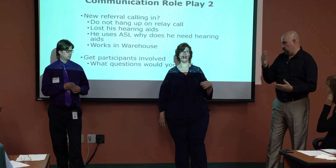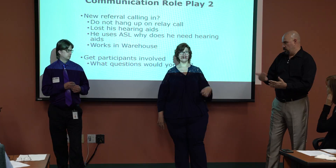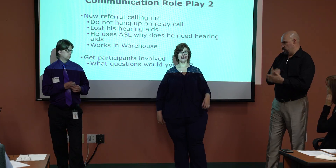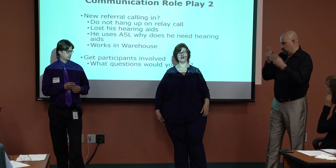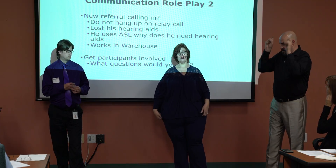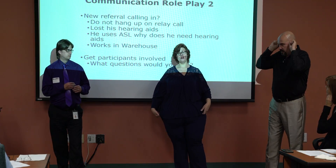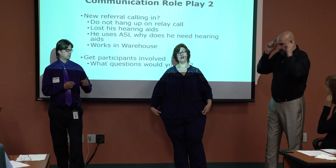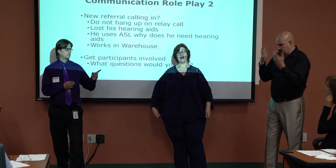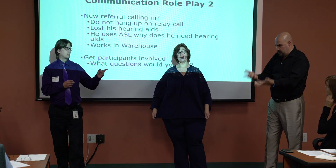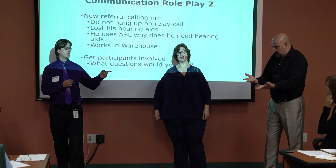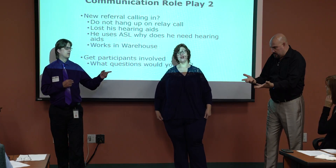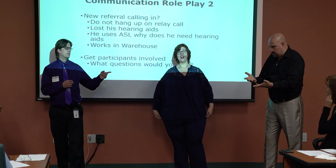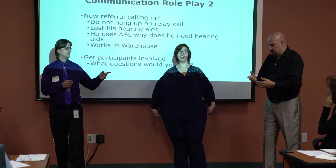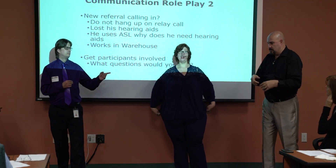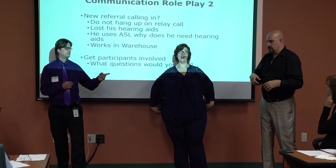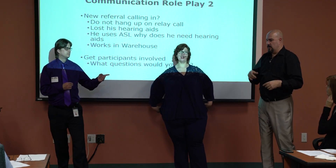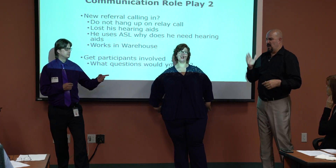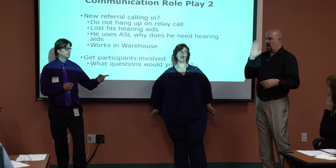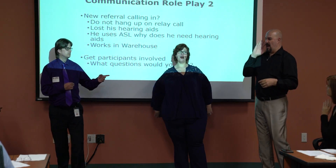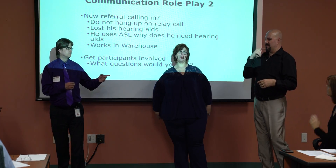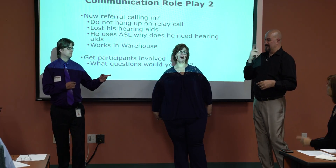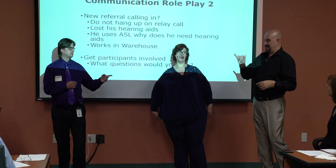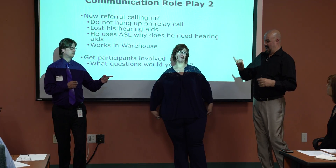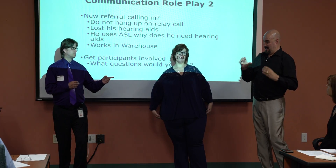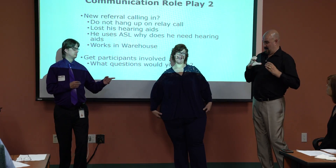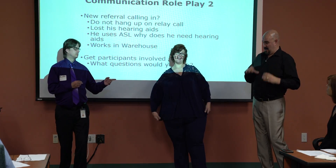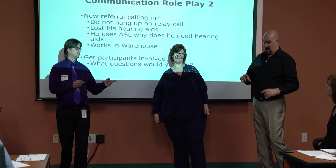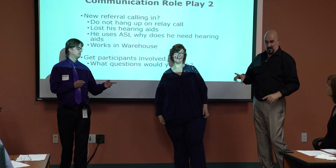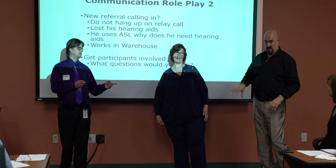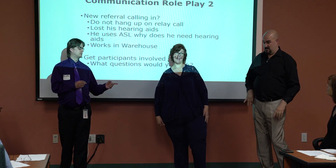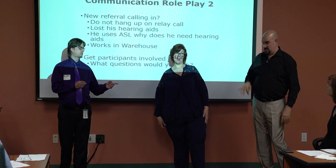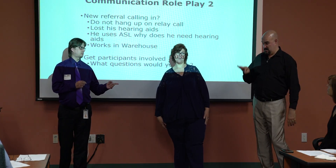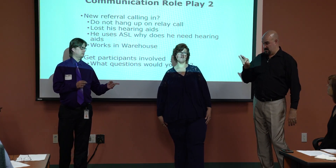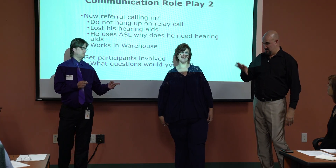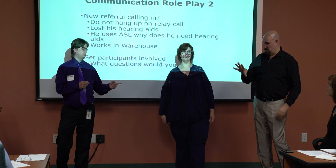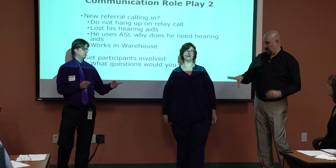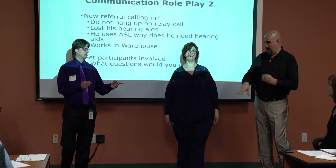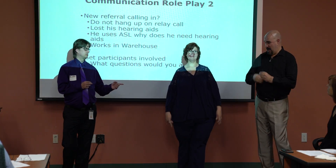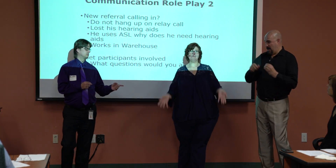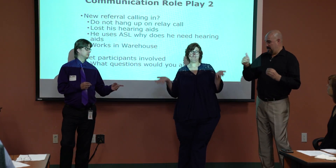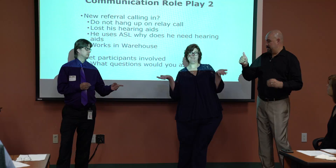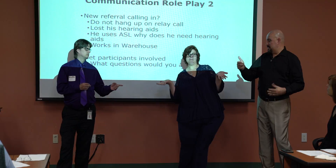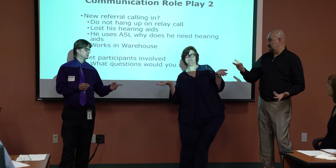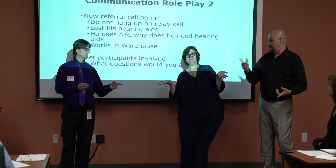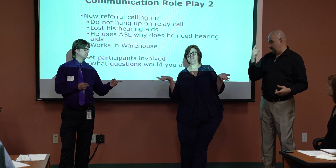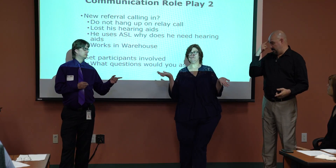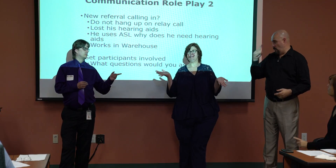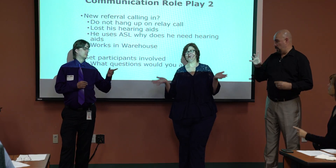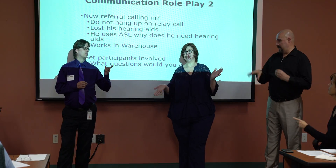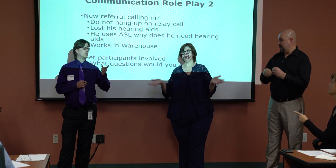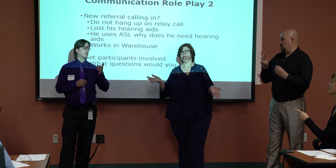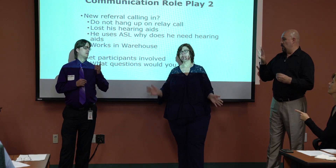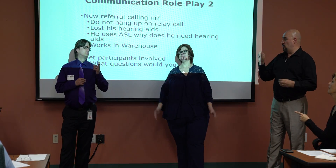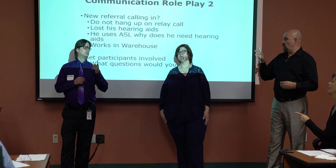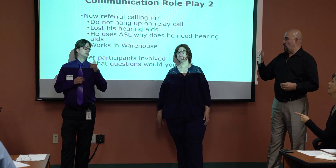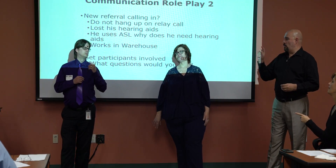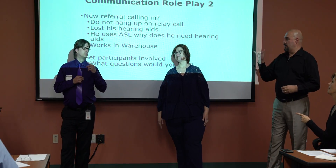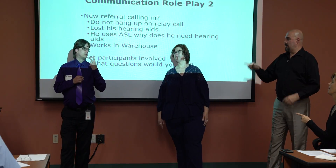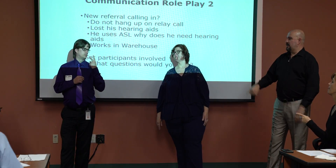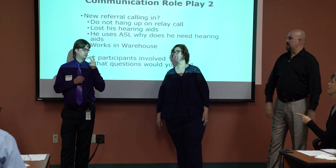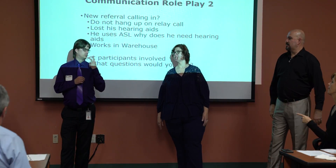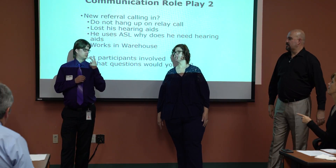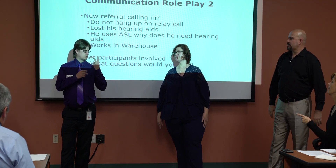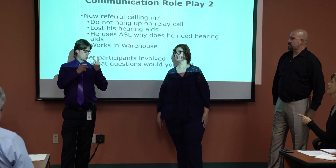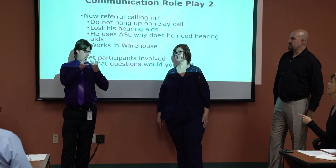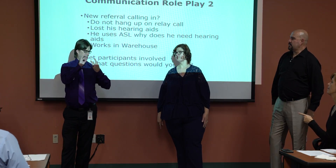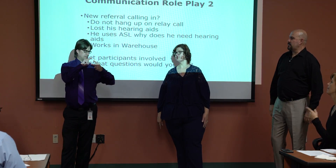That client, I would say that client could come out of pocket for that, add that on. Yeah, she Well, lost, that's what I- lost them at work